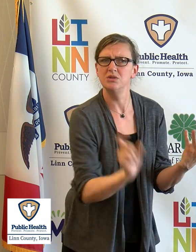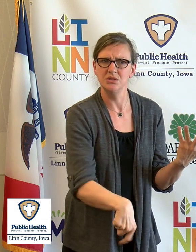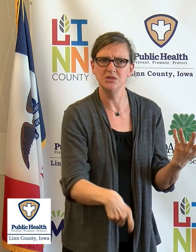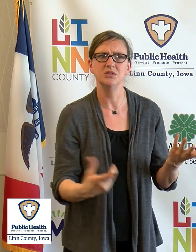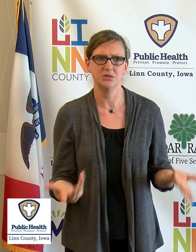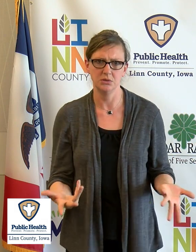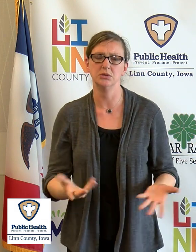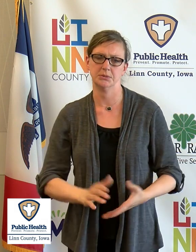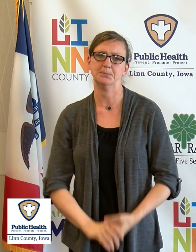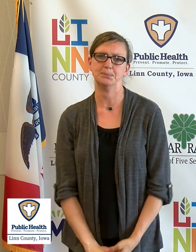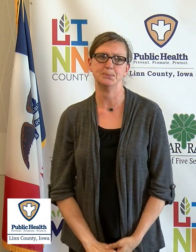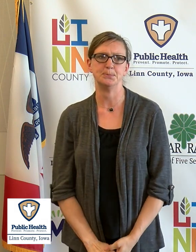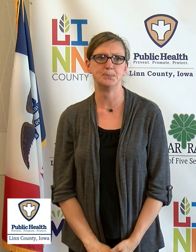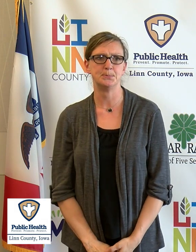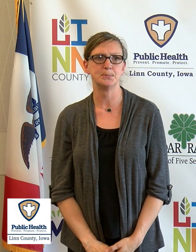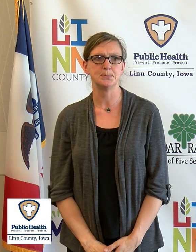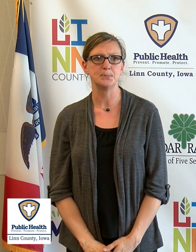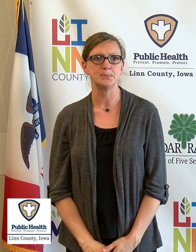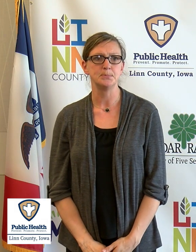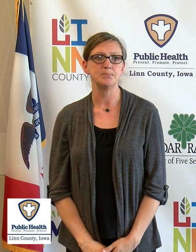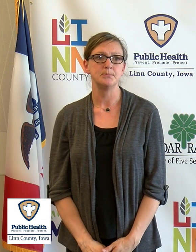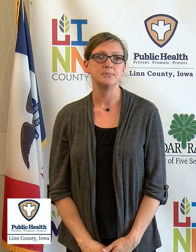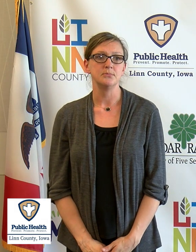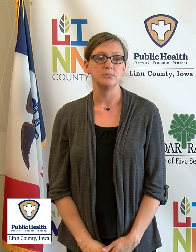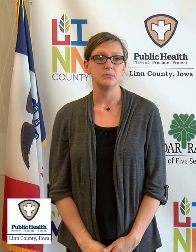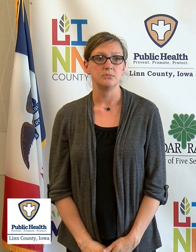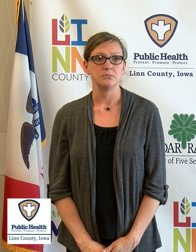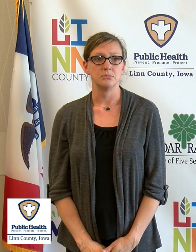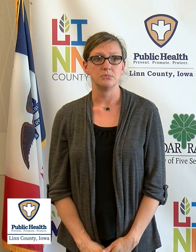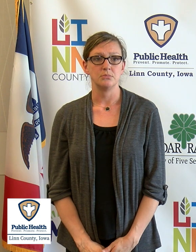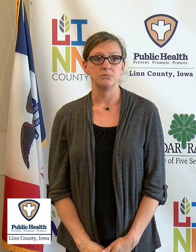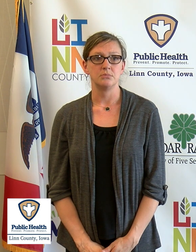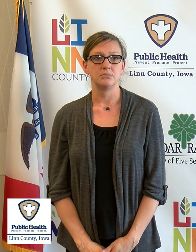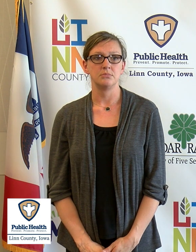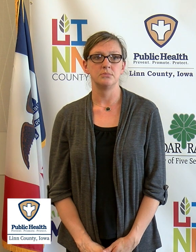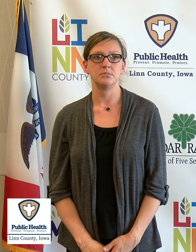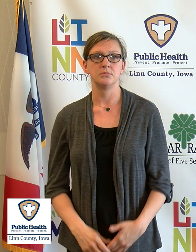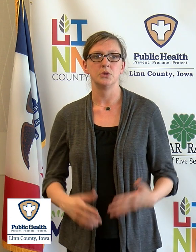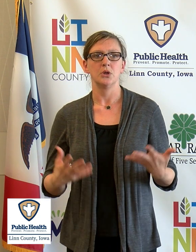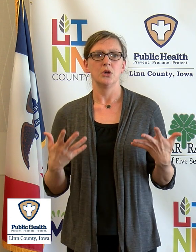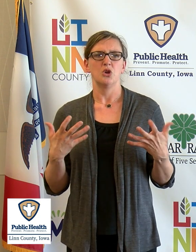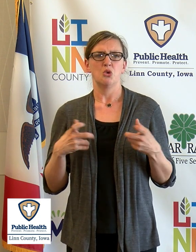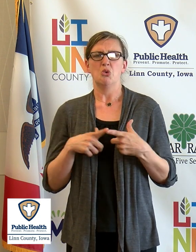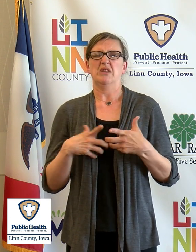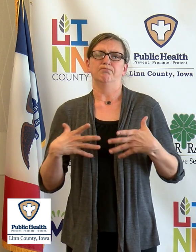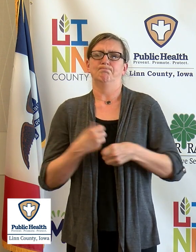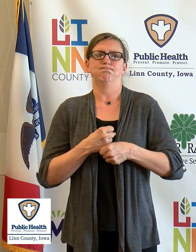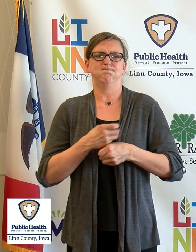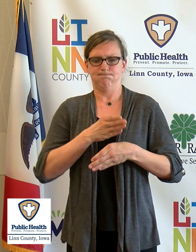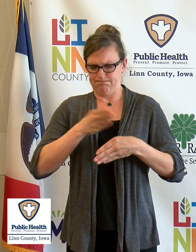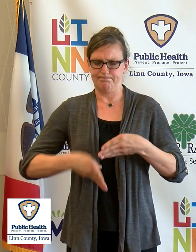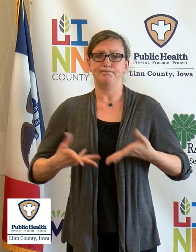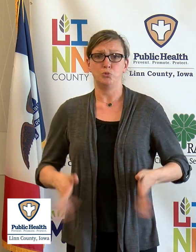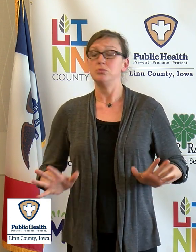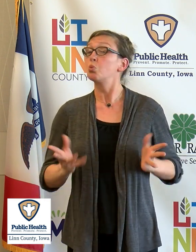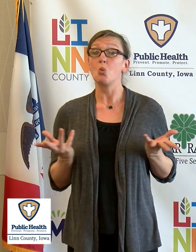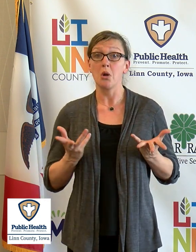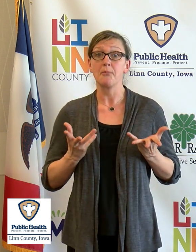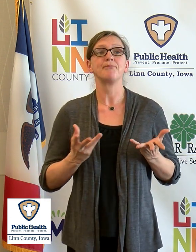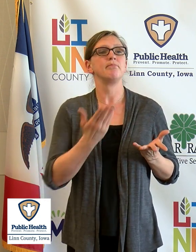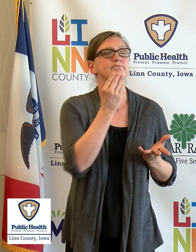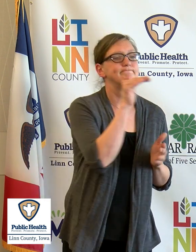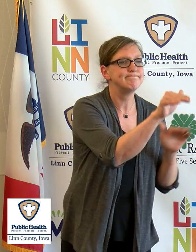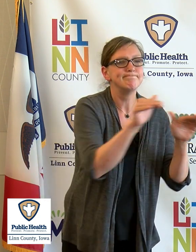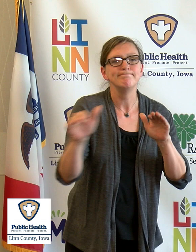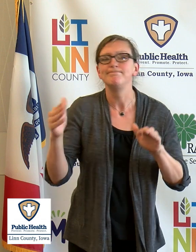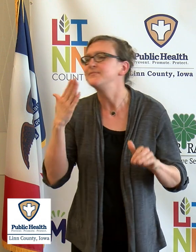activities. I want to close by thanking all the residents of our region for staying informed and engaged, listening to the guidance